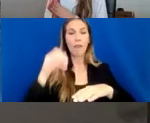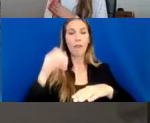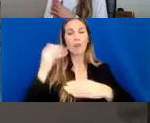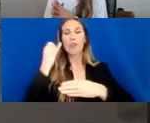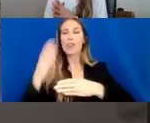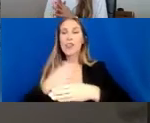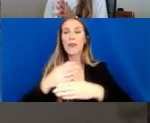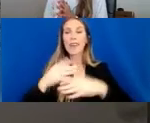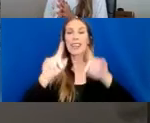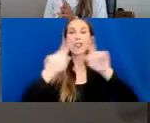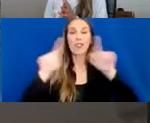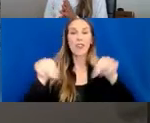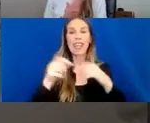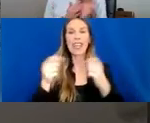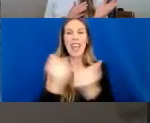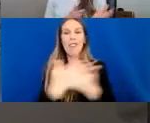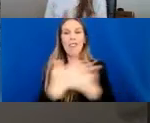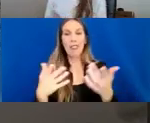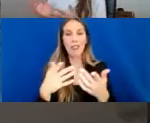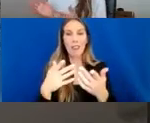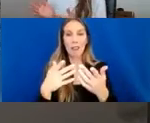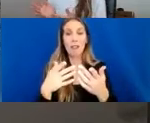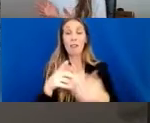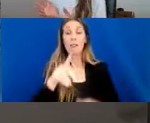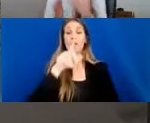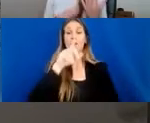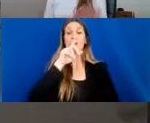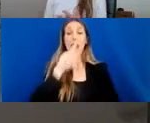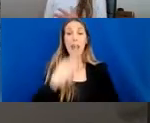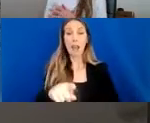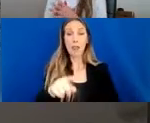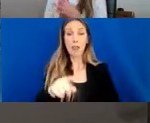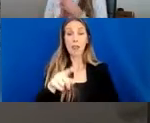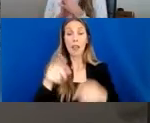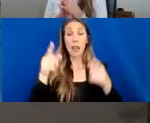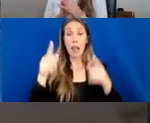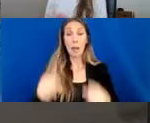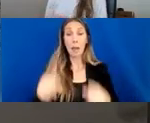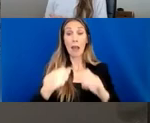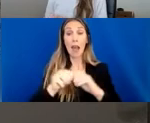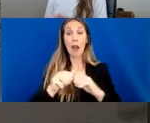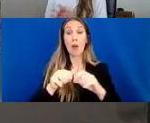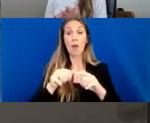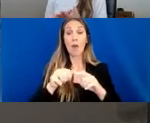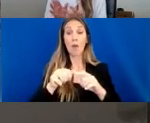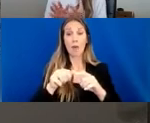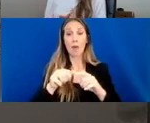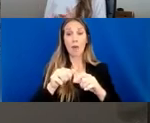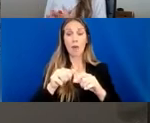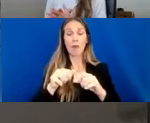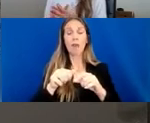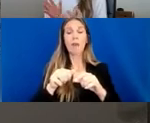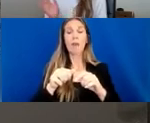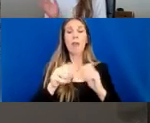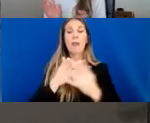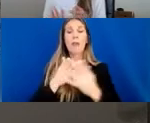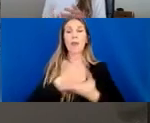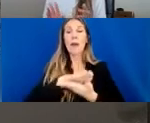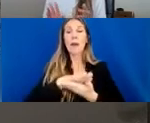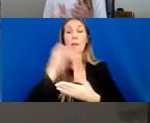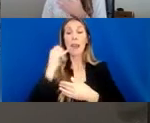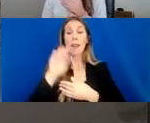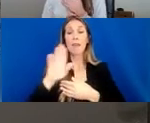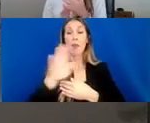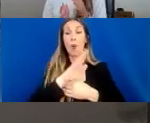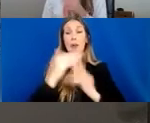So all of that is actually going to be pulled through all academics. So as long as your name is listed as a